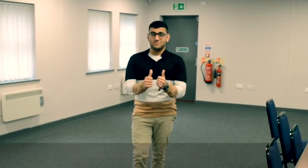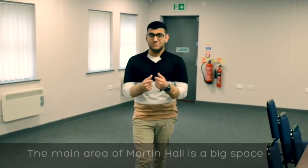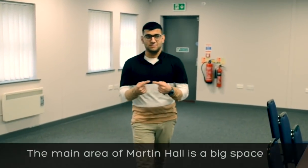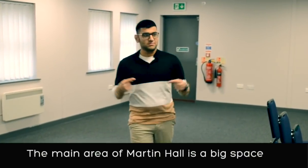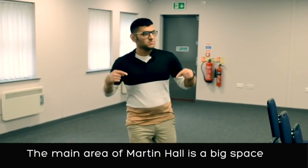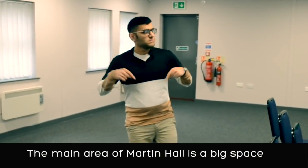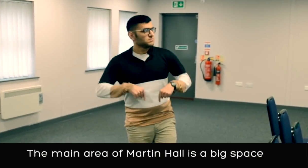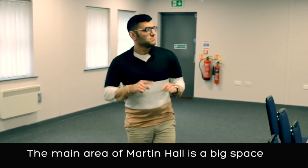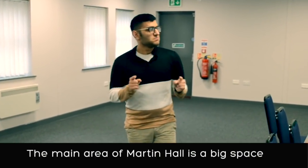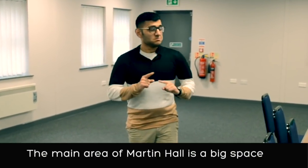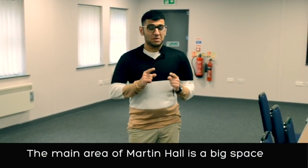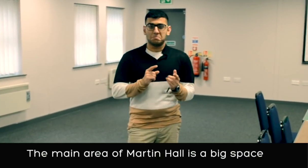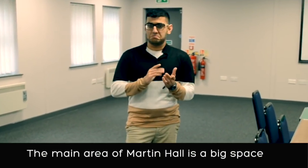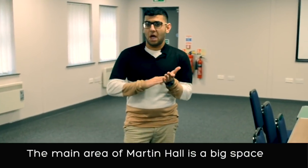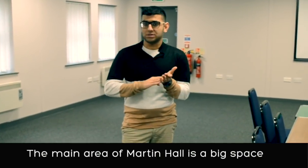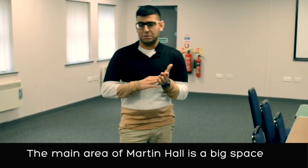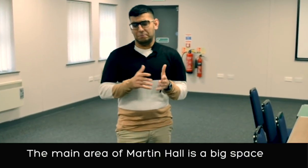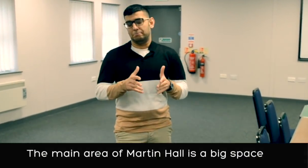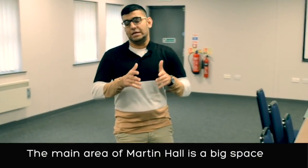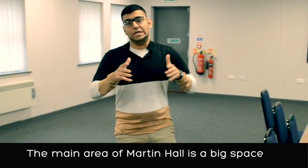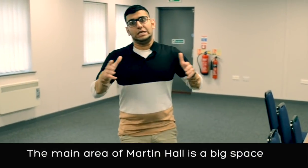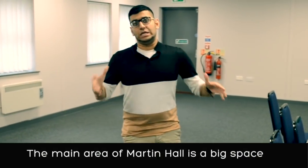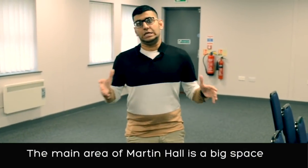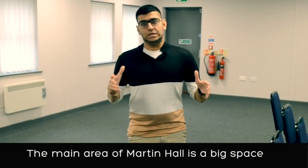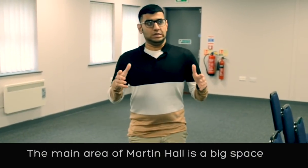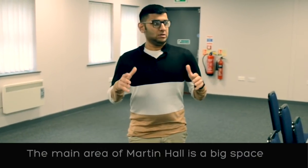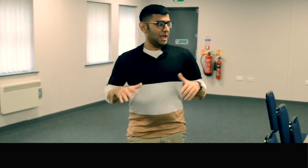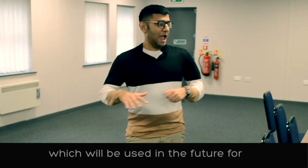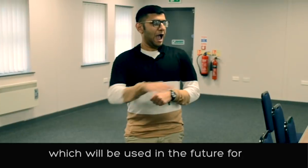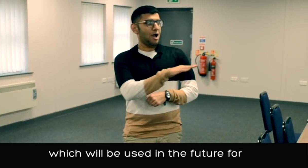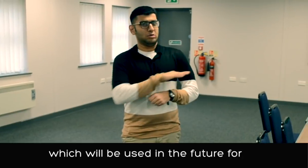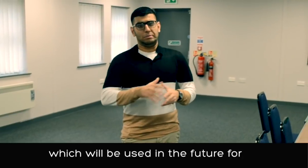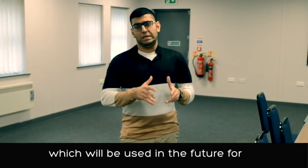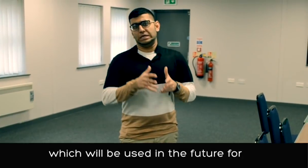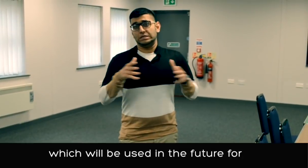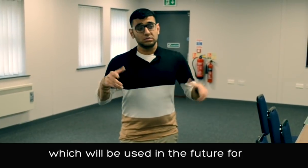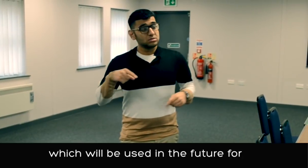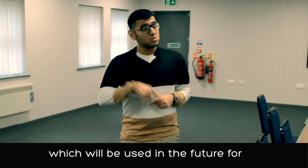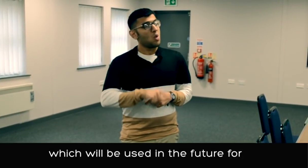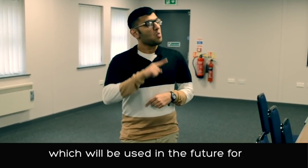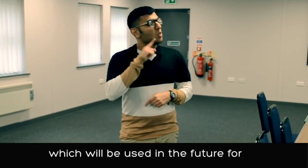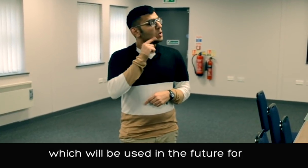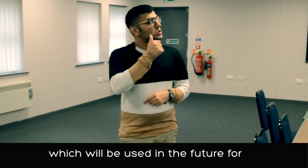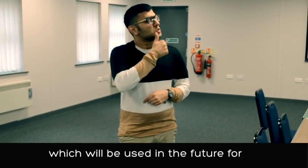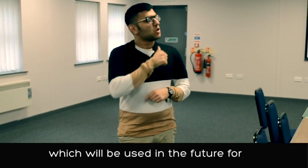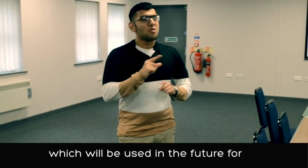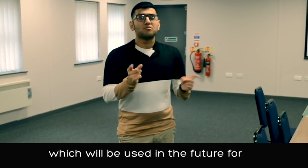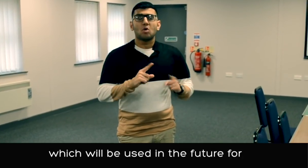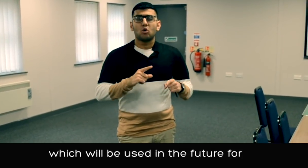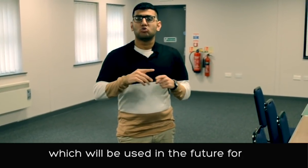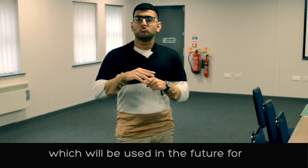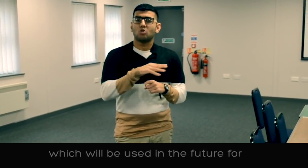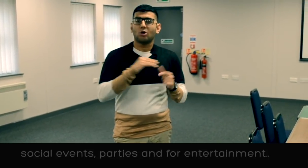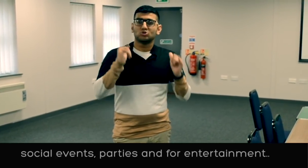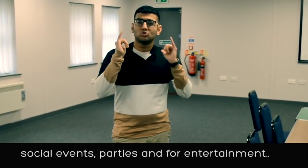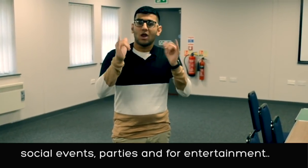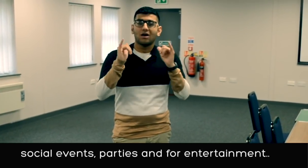The main area of Martin Hall is a big space which will be used in the future for social events, parties and for entertainment.